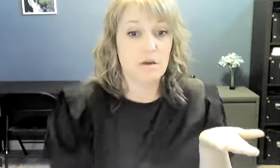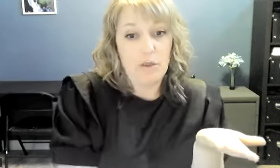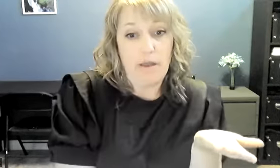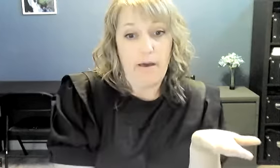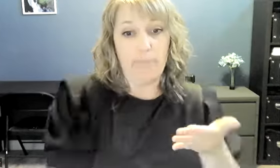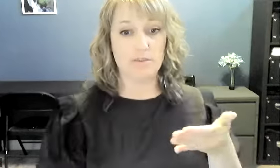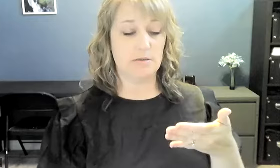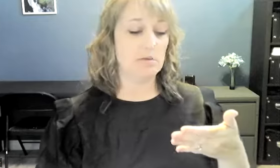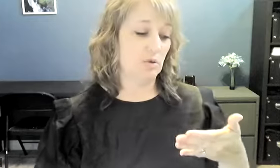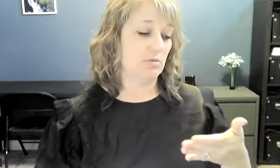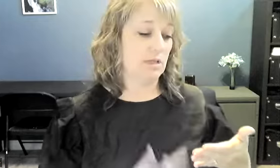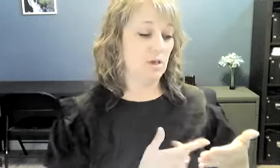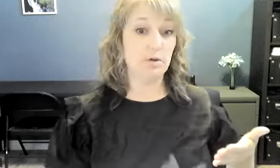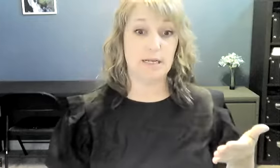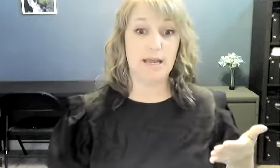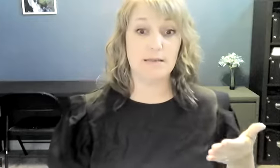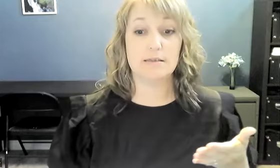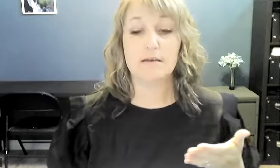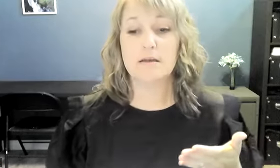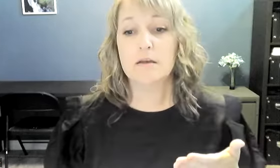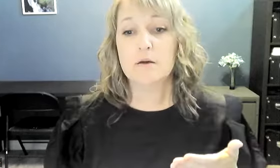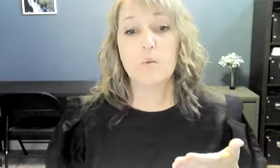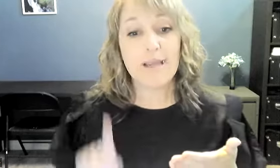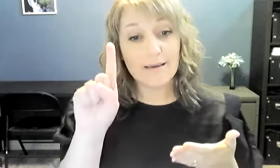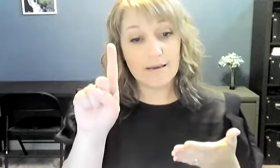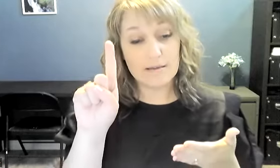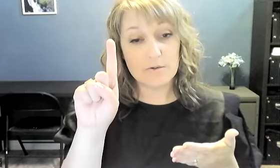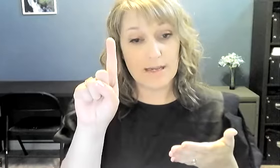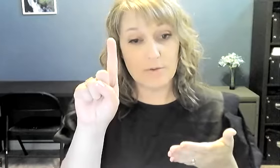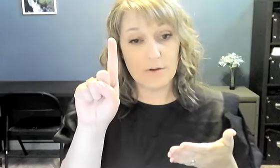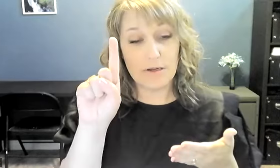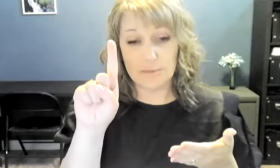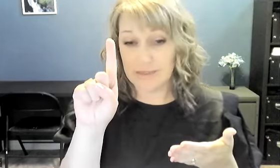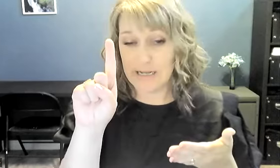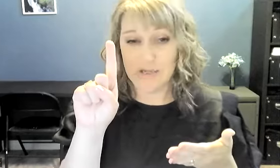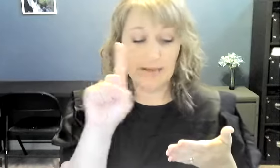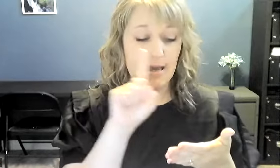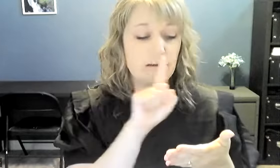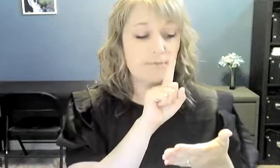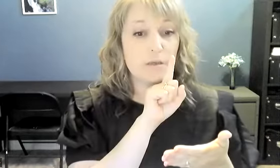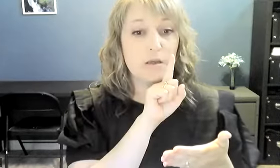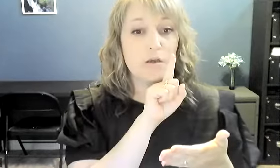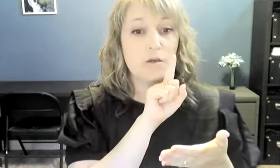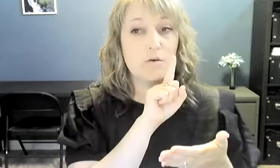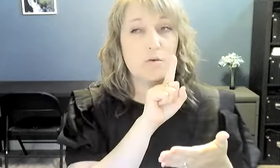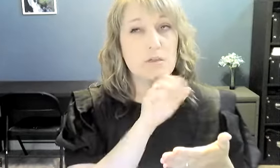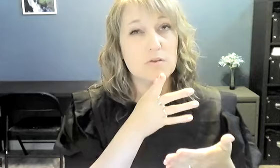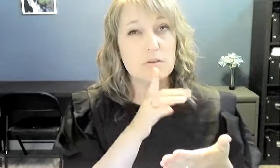really up, just you, like you're looking at it. Week is going to have a number 1 hand shape again. You can do this 2